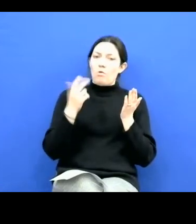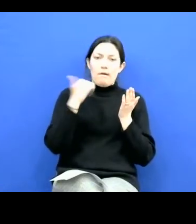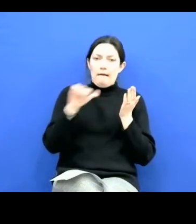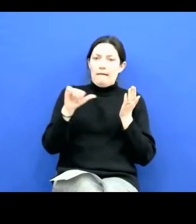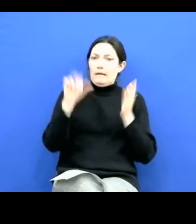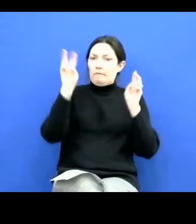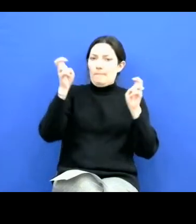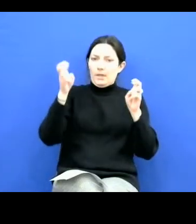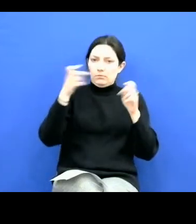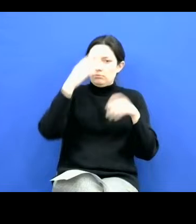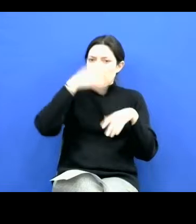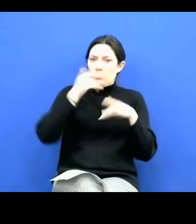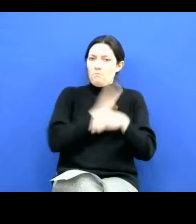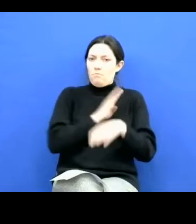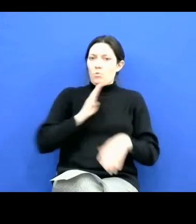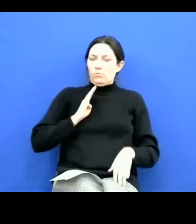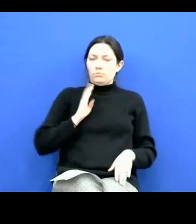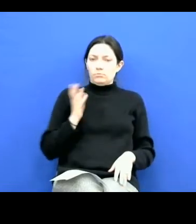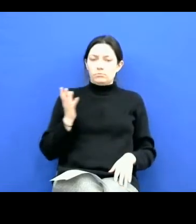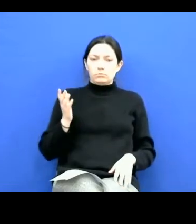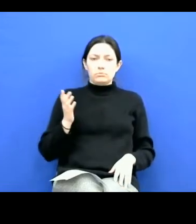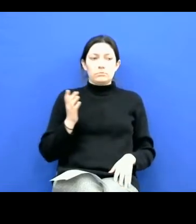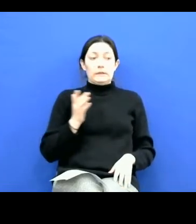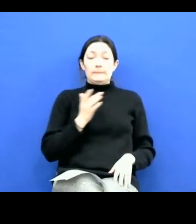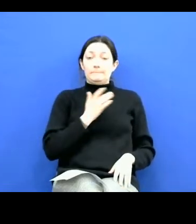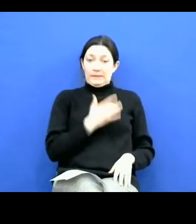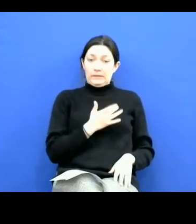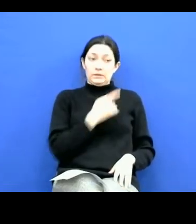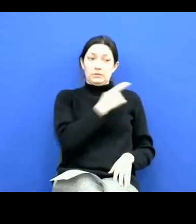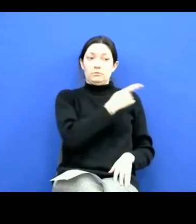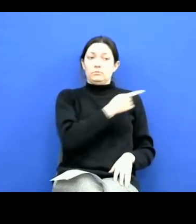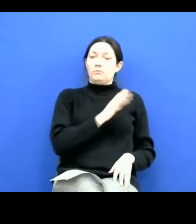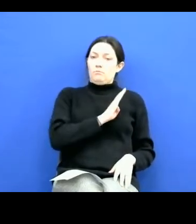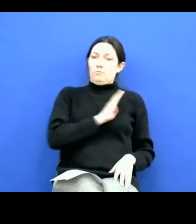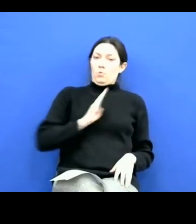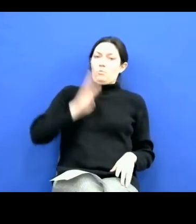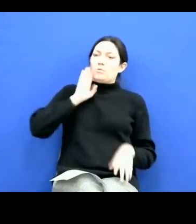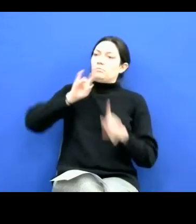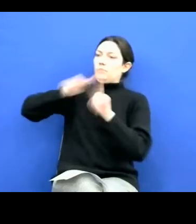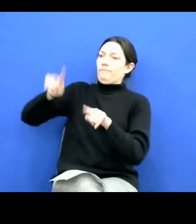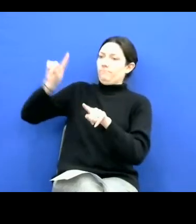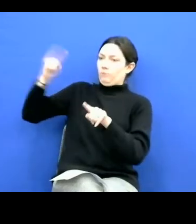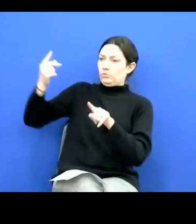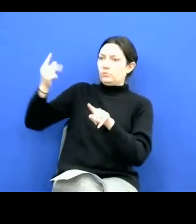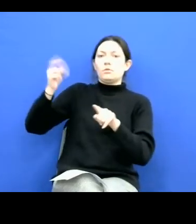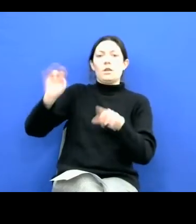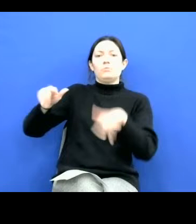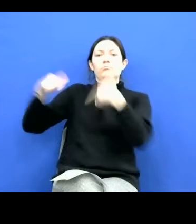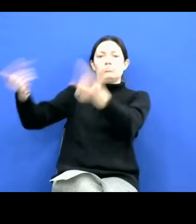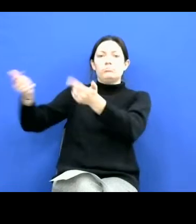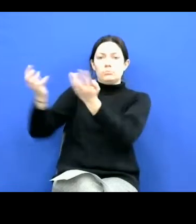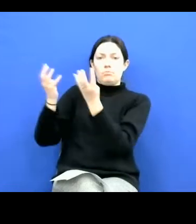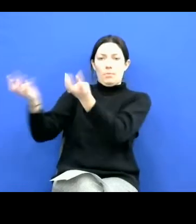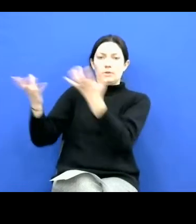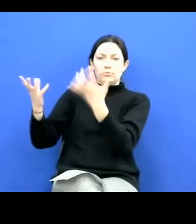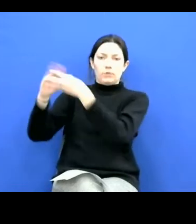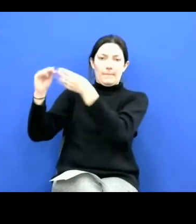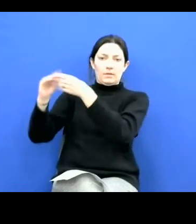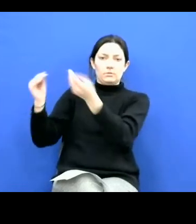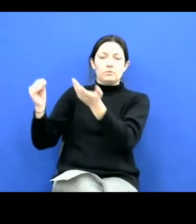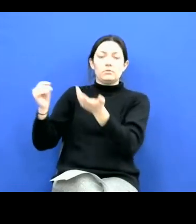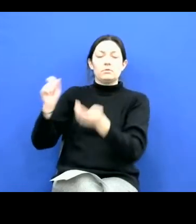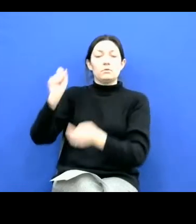We typically have the board provide response first, then we invite the public to comment.